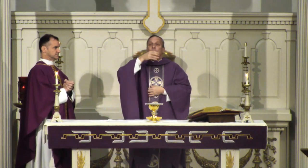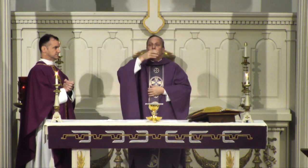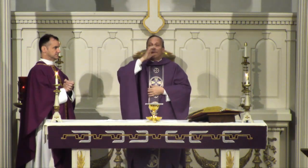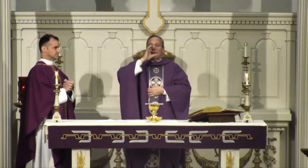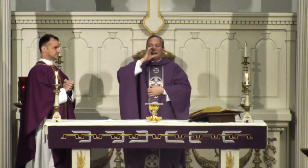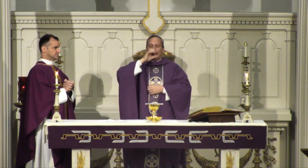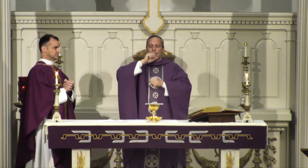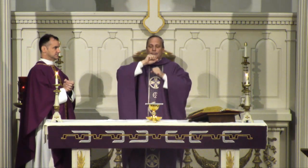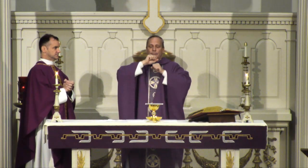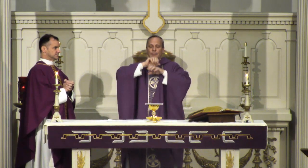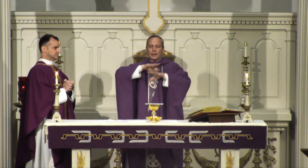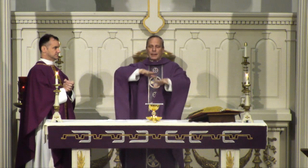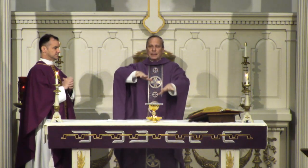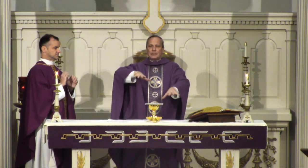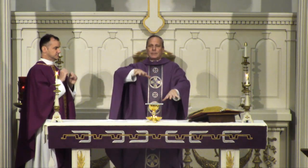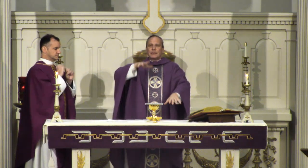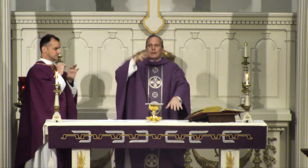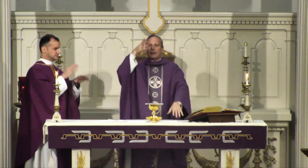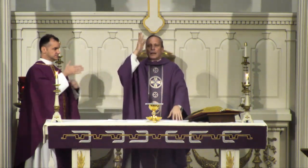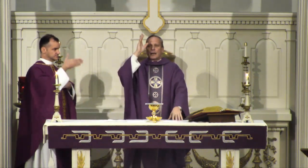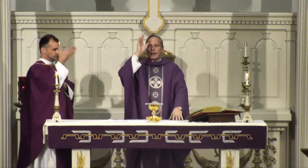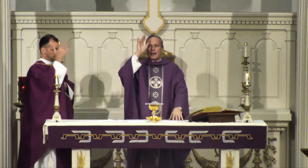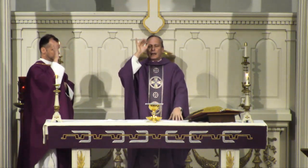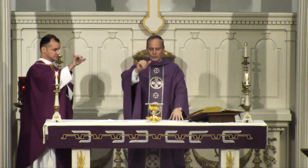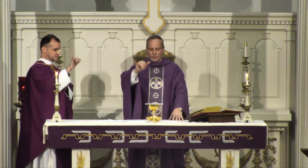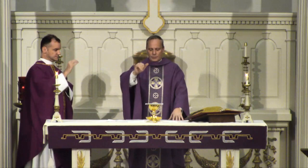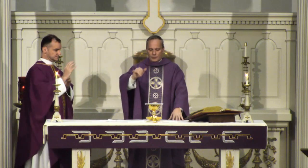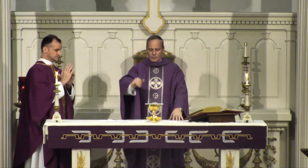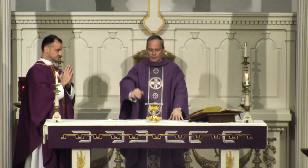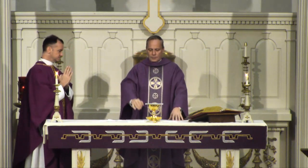drink. Blessed be God forever.